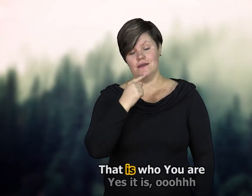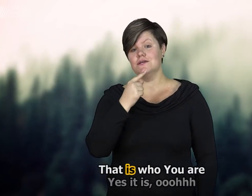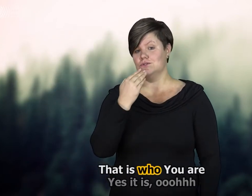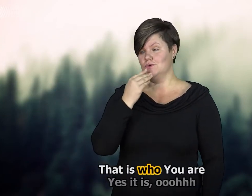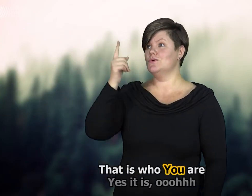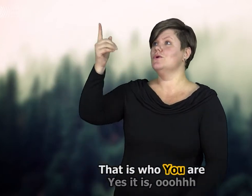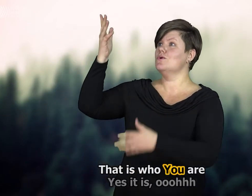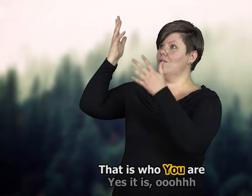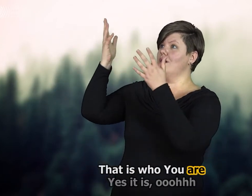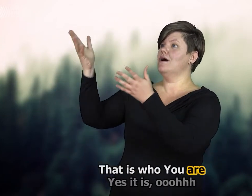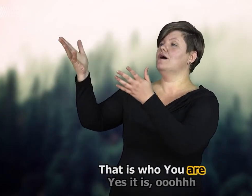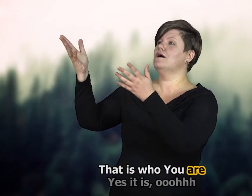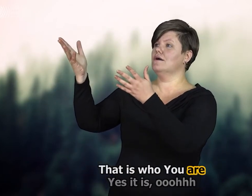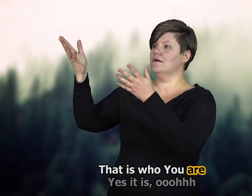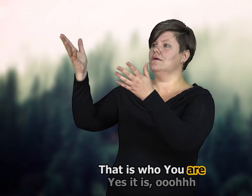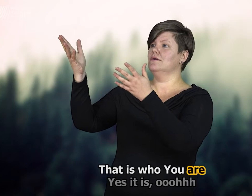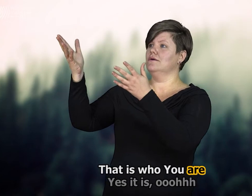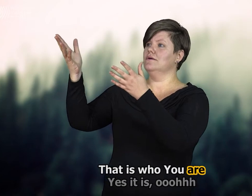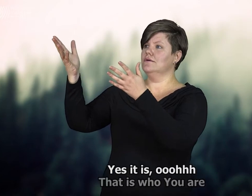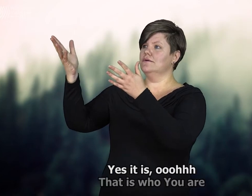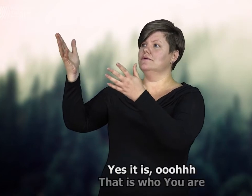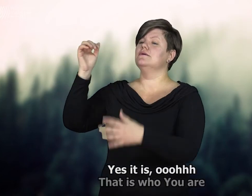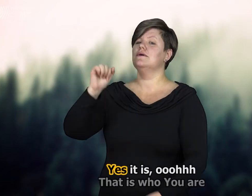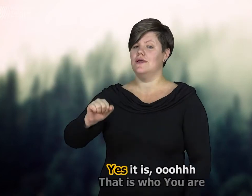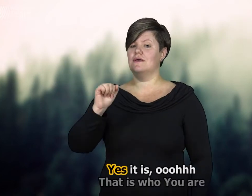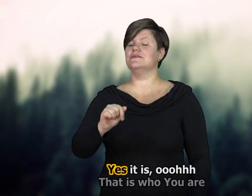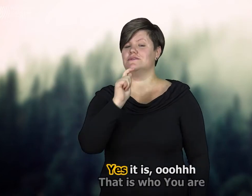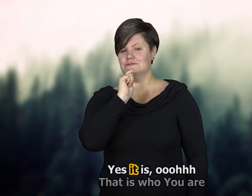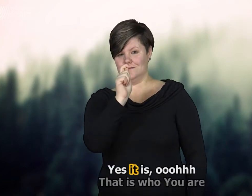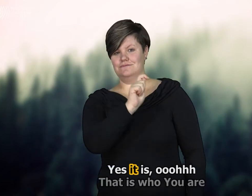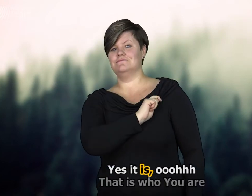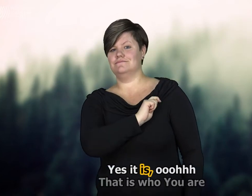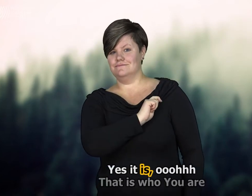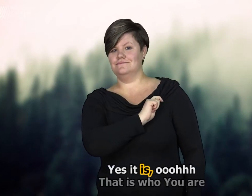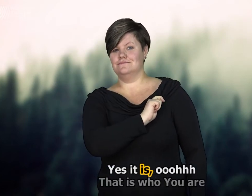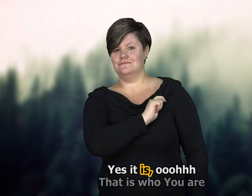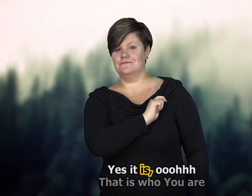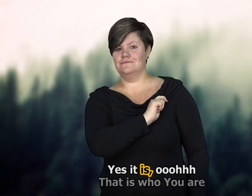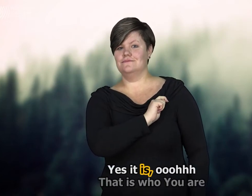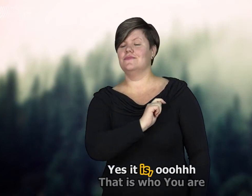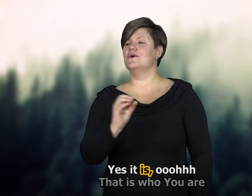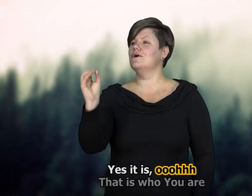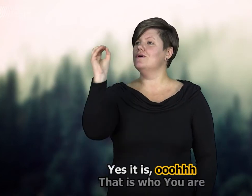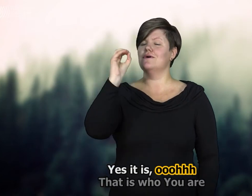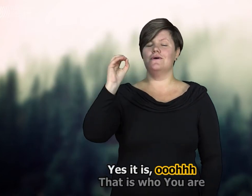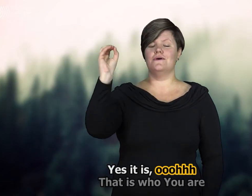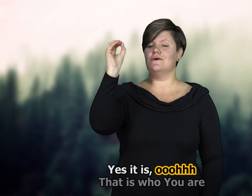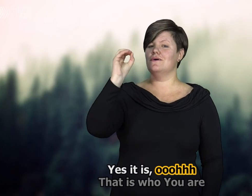who you are Yes, it is That